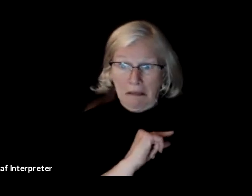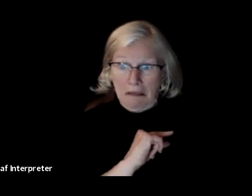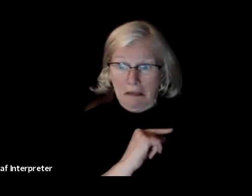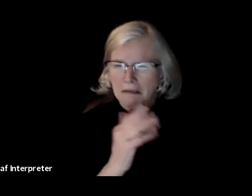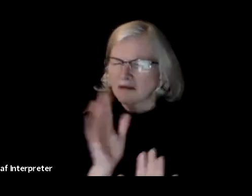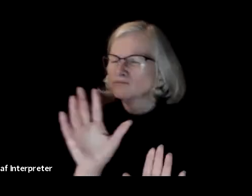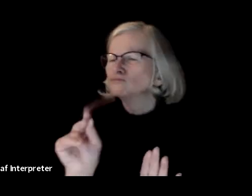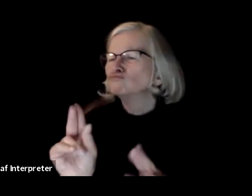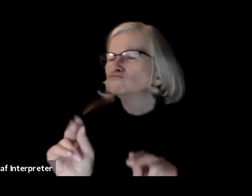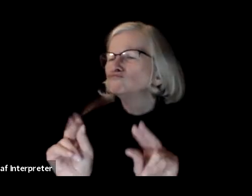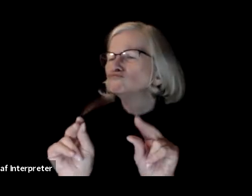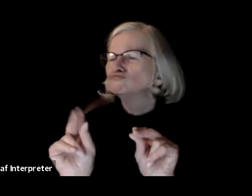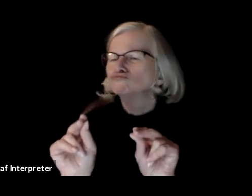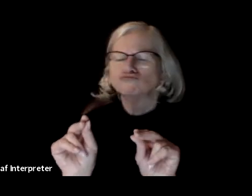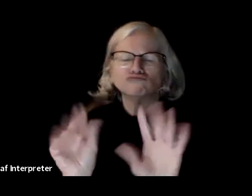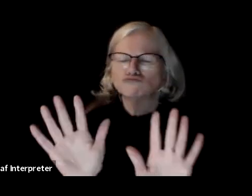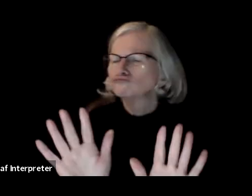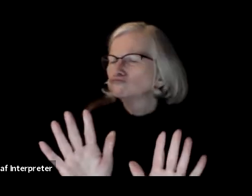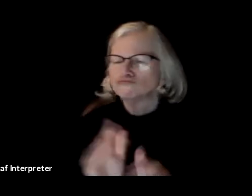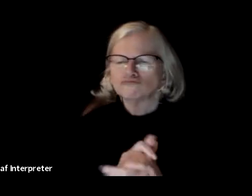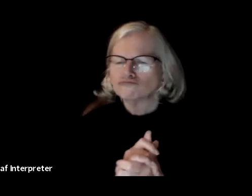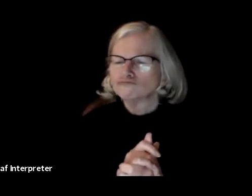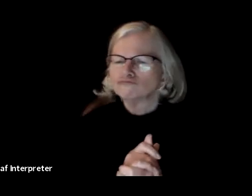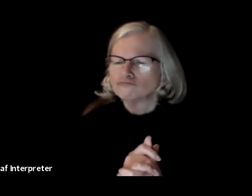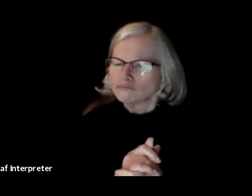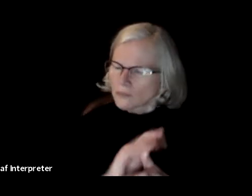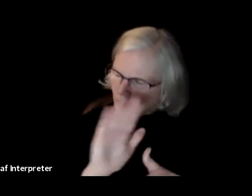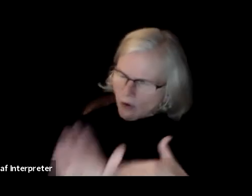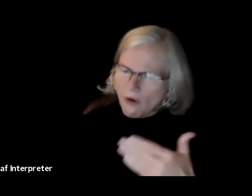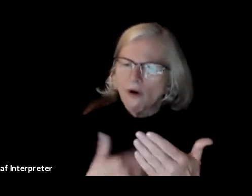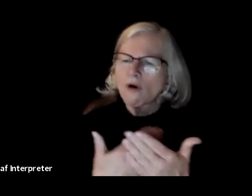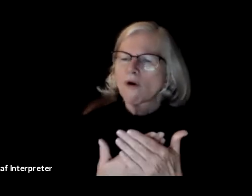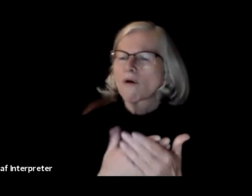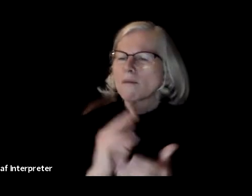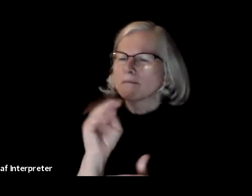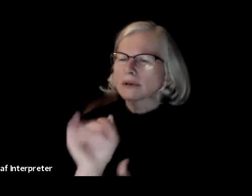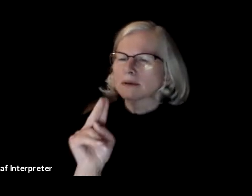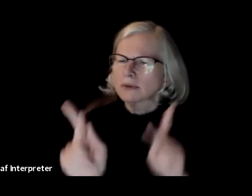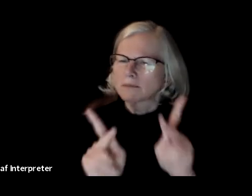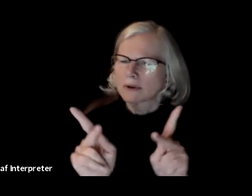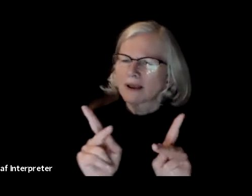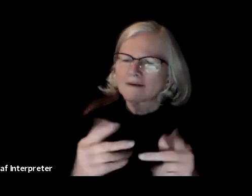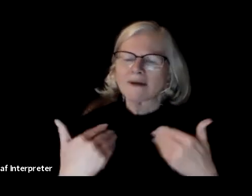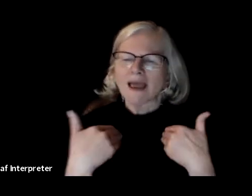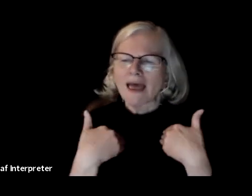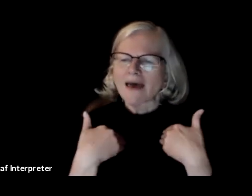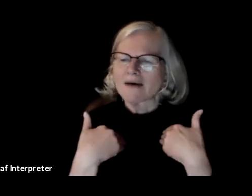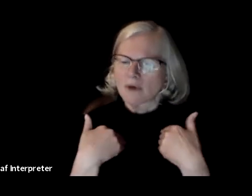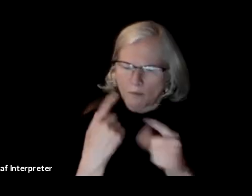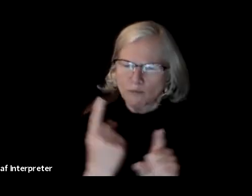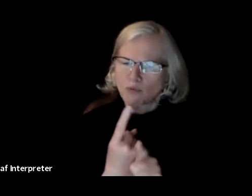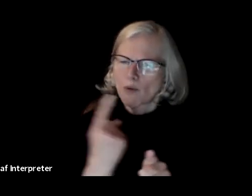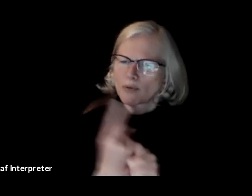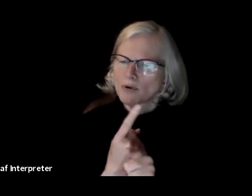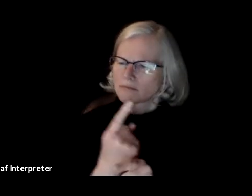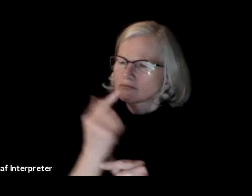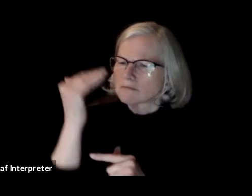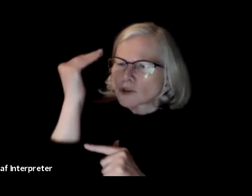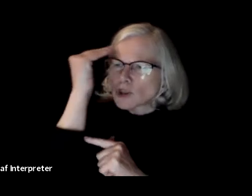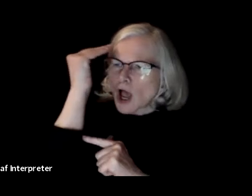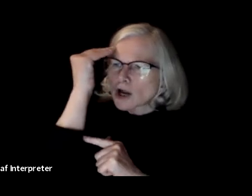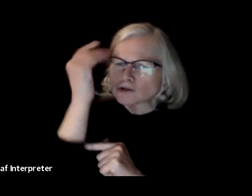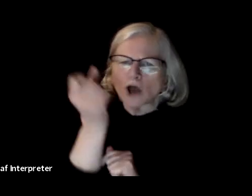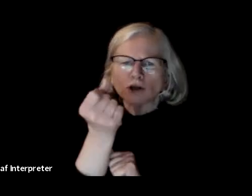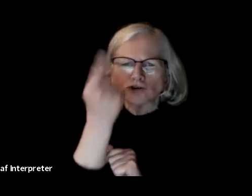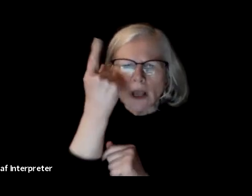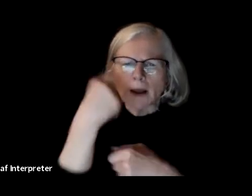Minnesotans to have the opportunity to get the information that they need so that they can make a well-informed decision. And our job in the